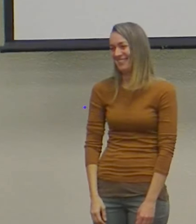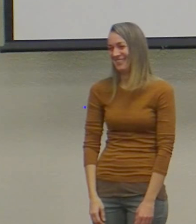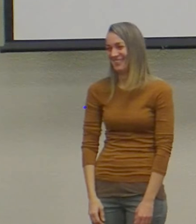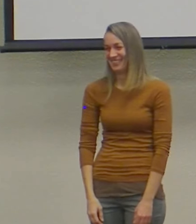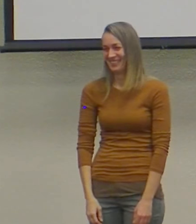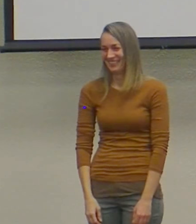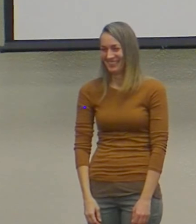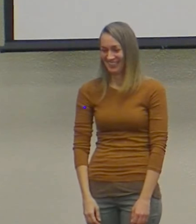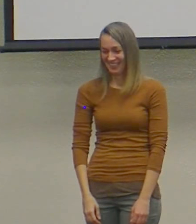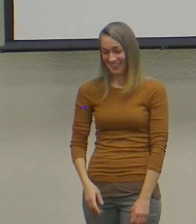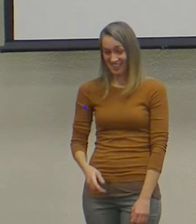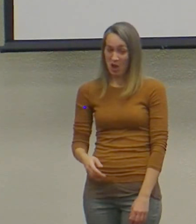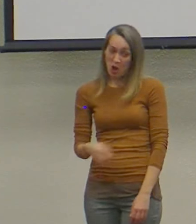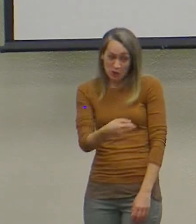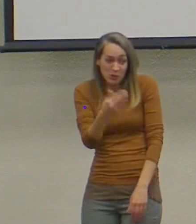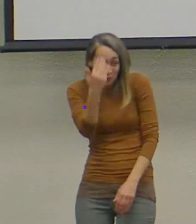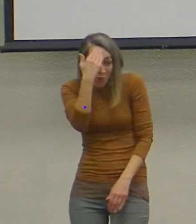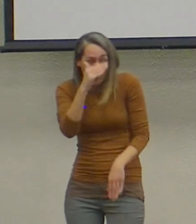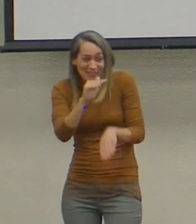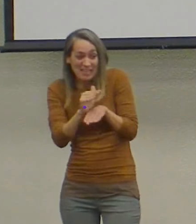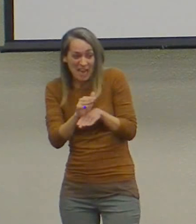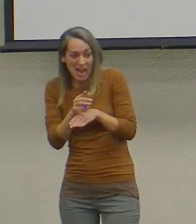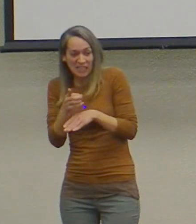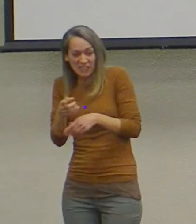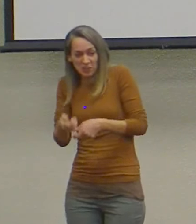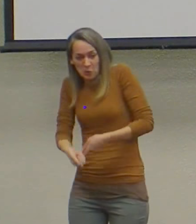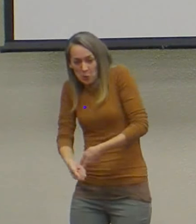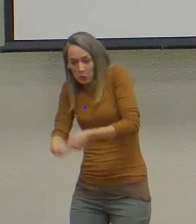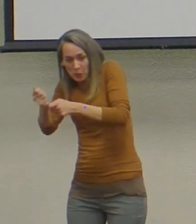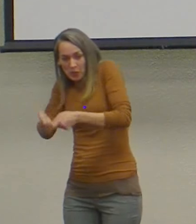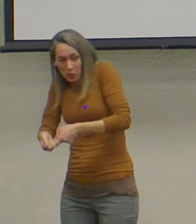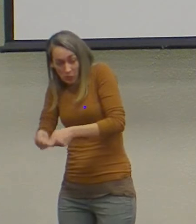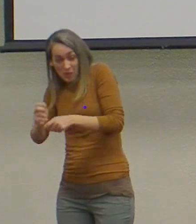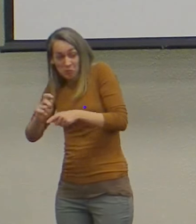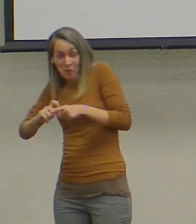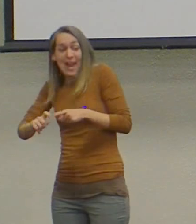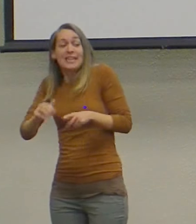He's winnowing grain at the threshing floor tonight.